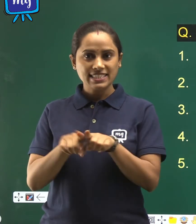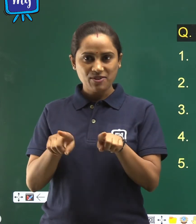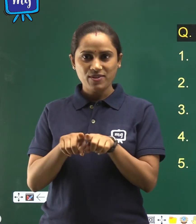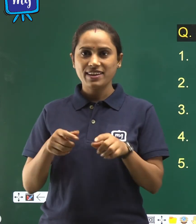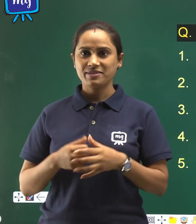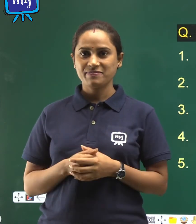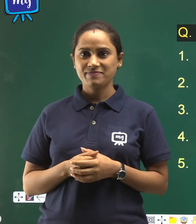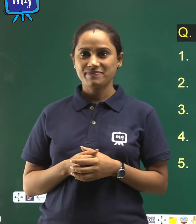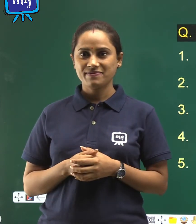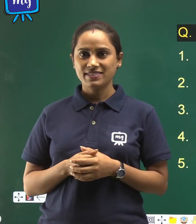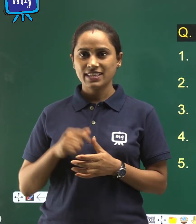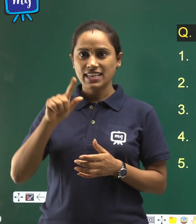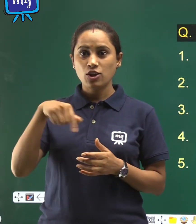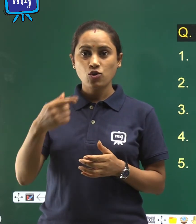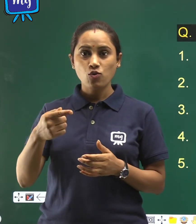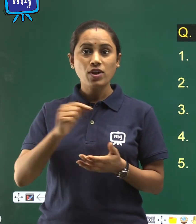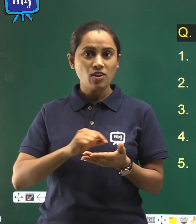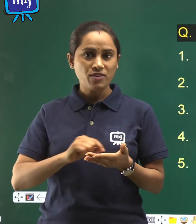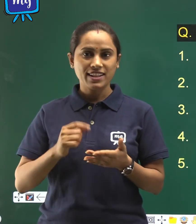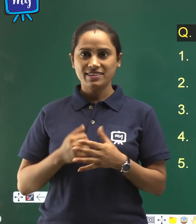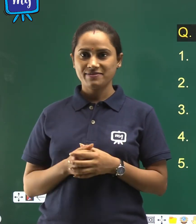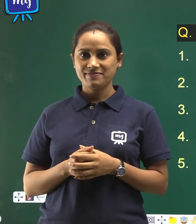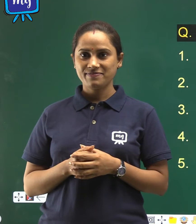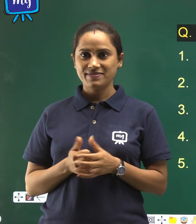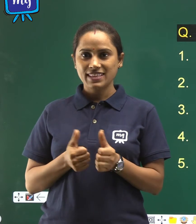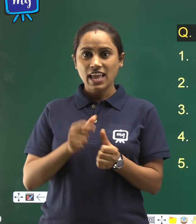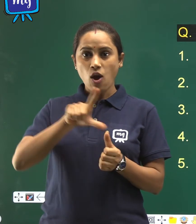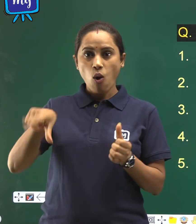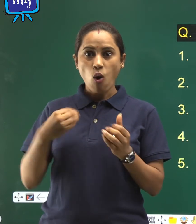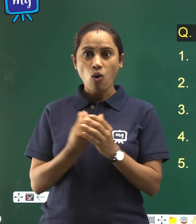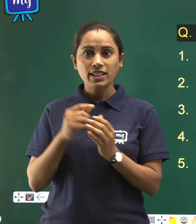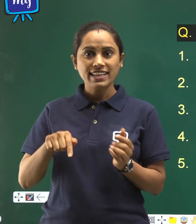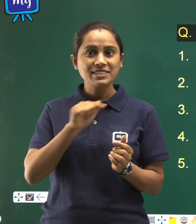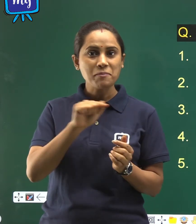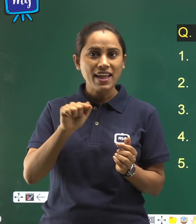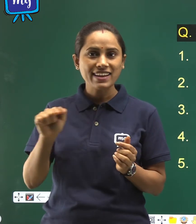way, you will fill all these blanks